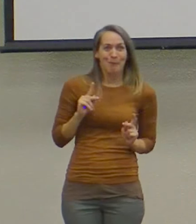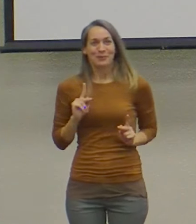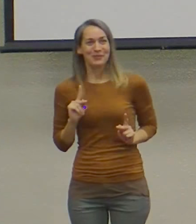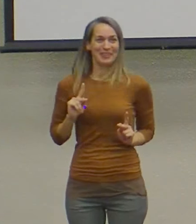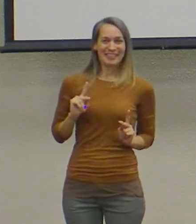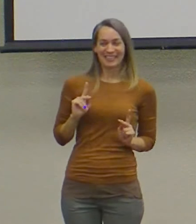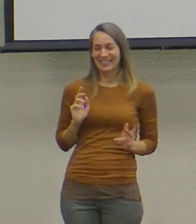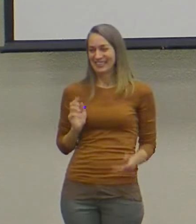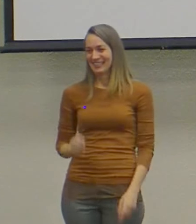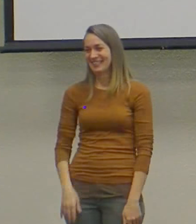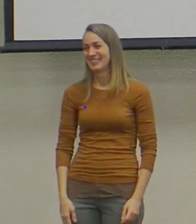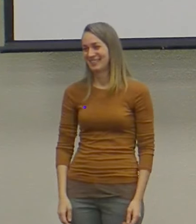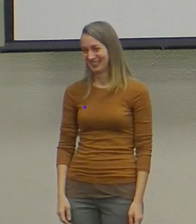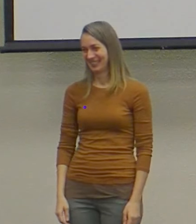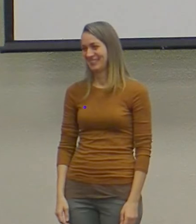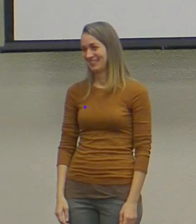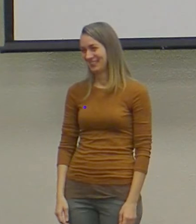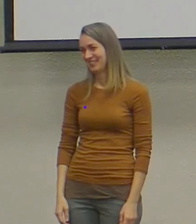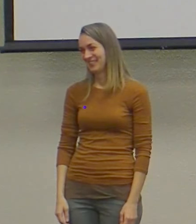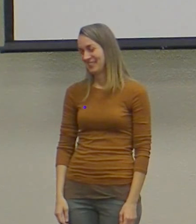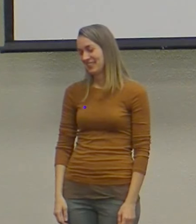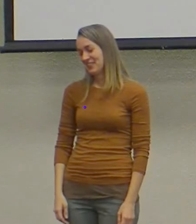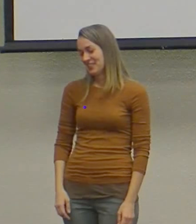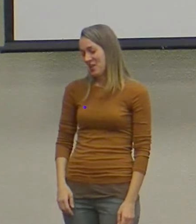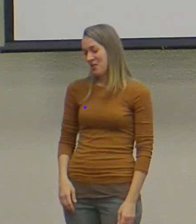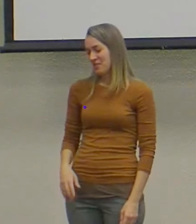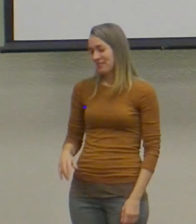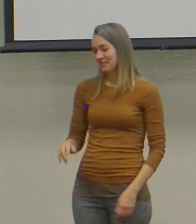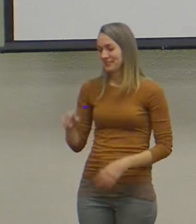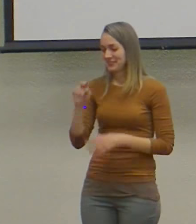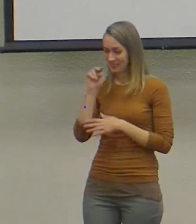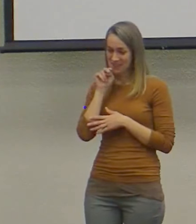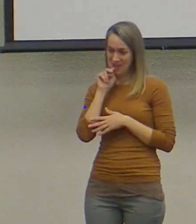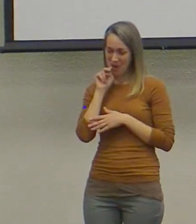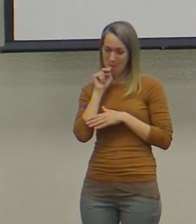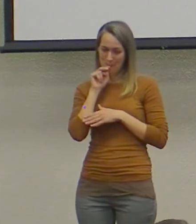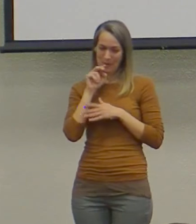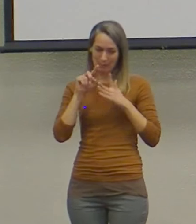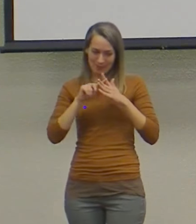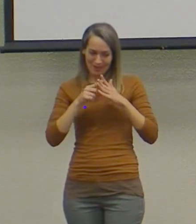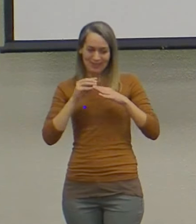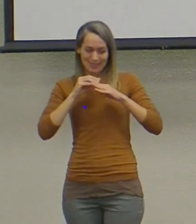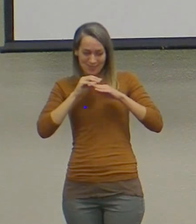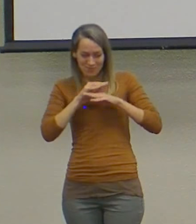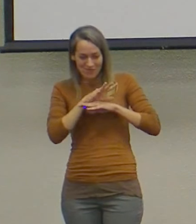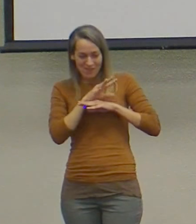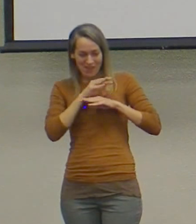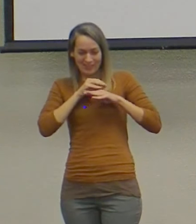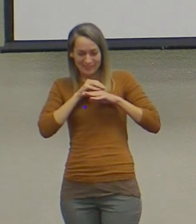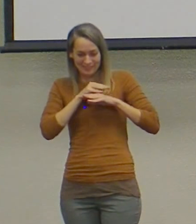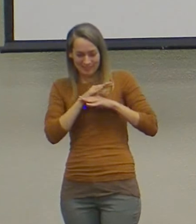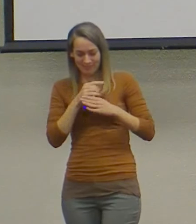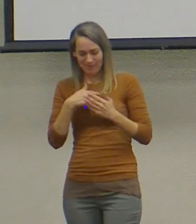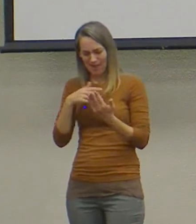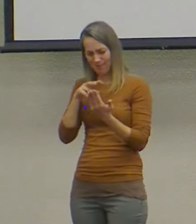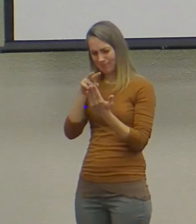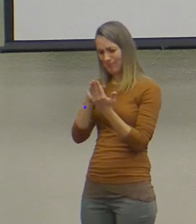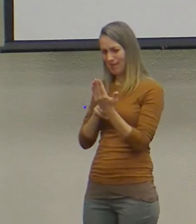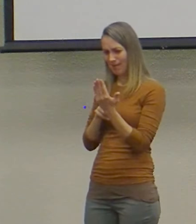All right. Now, she begins to give this advice. I read this text and I'm